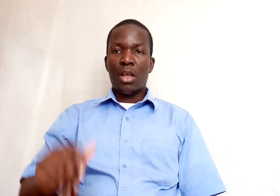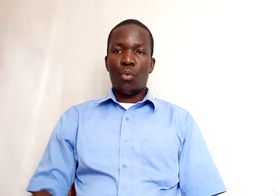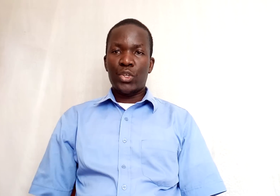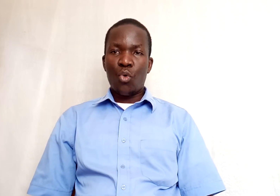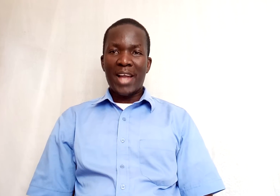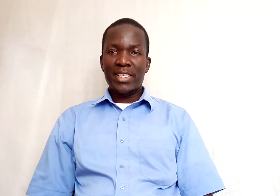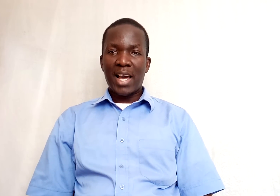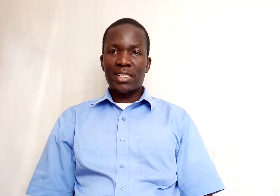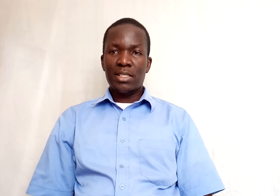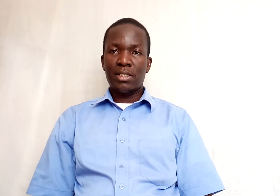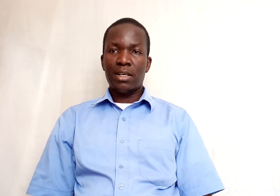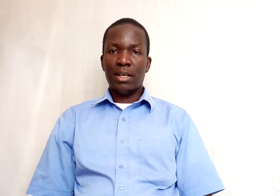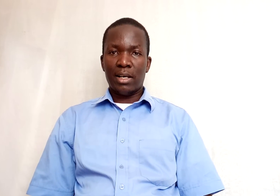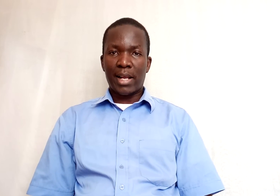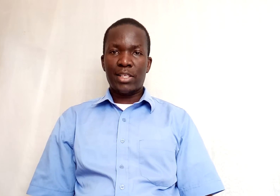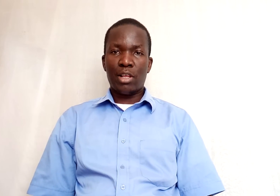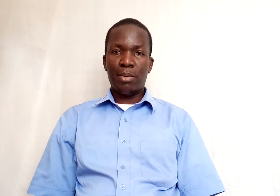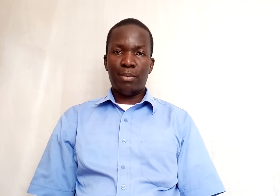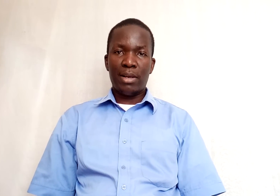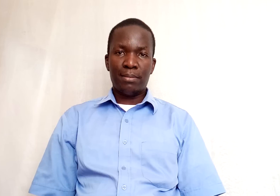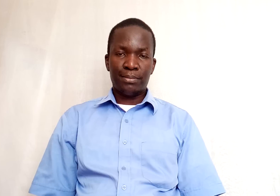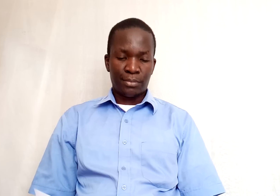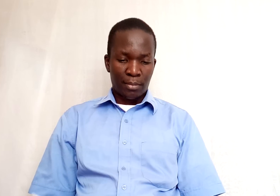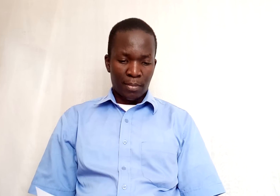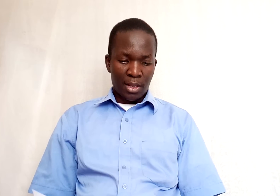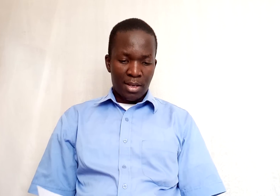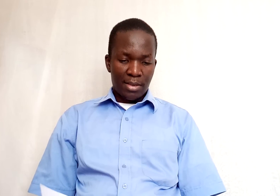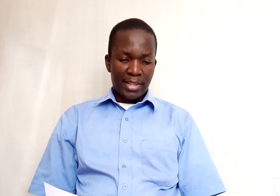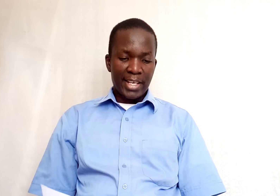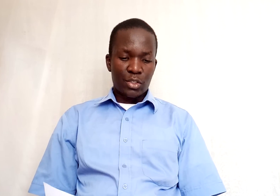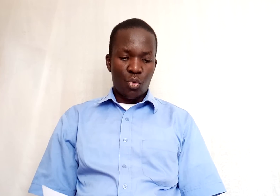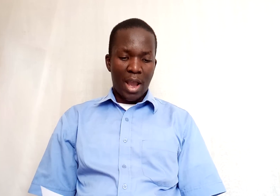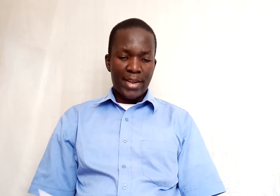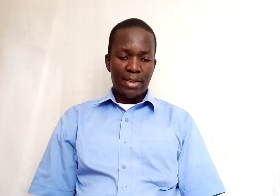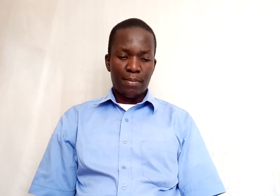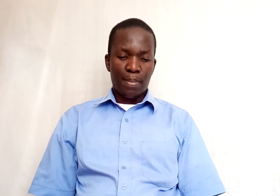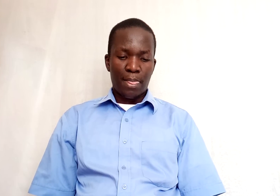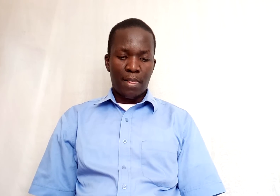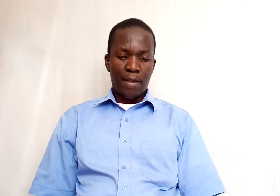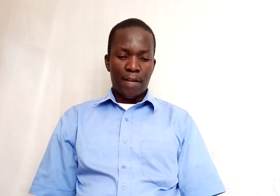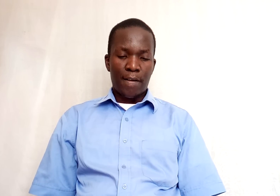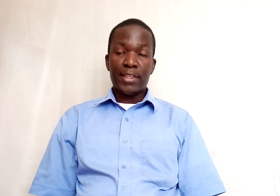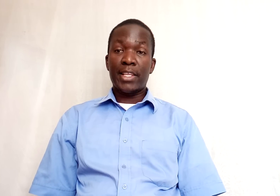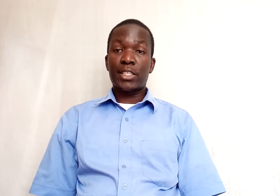Which word is that? Write on the paper. The next word,